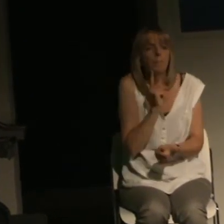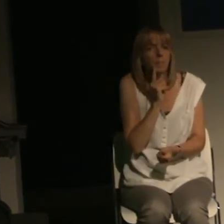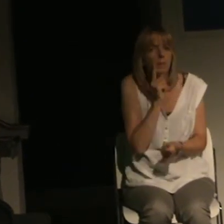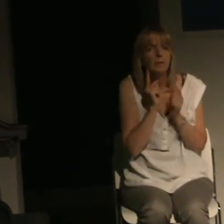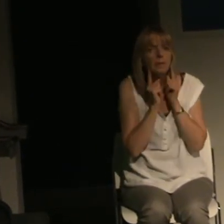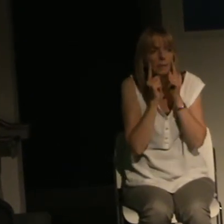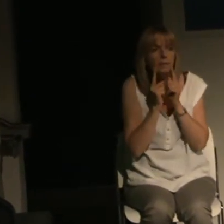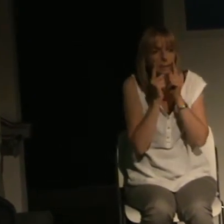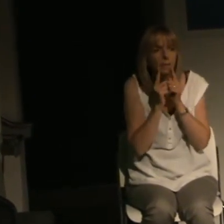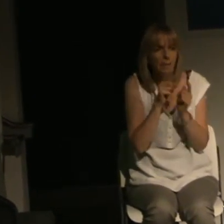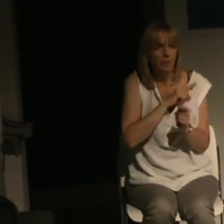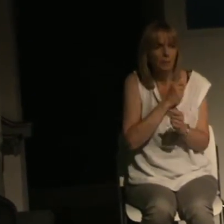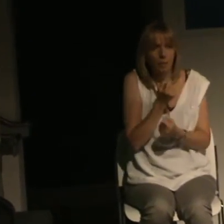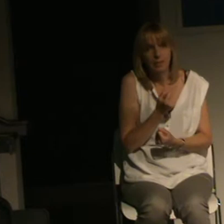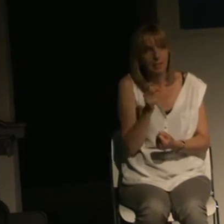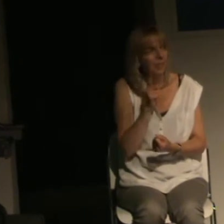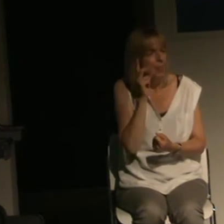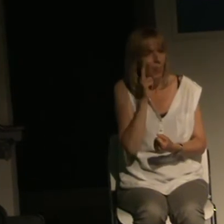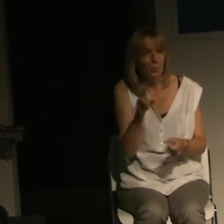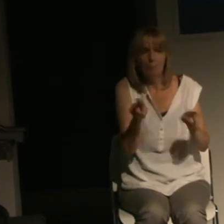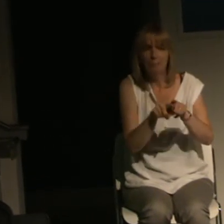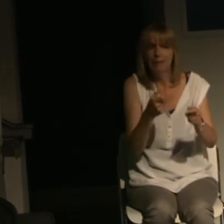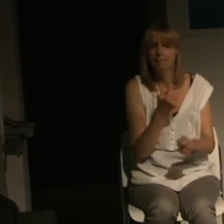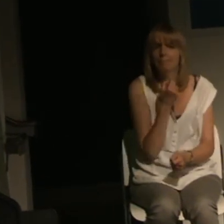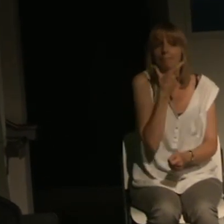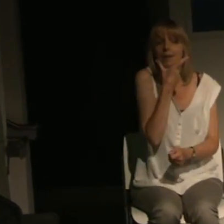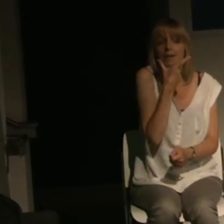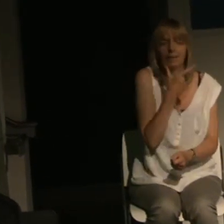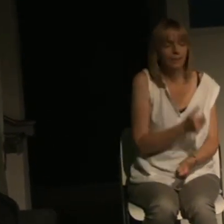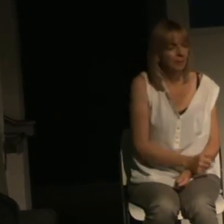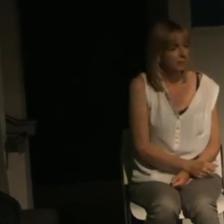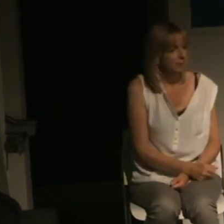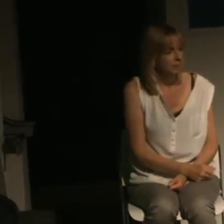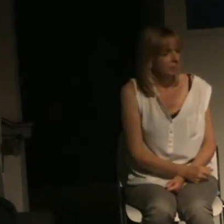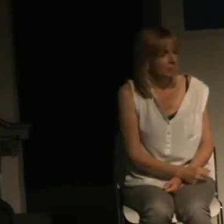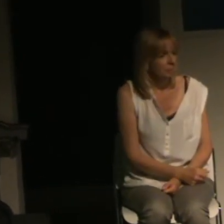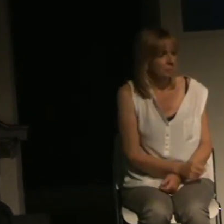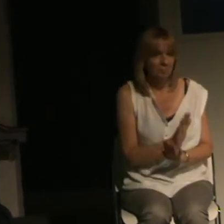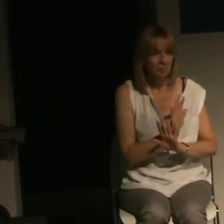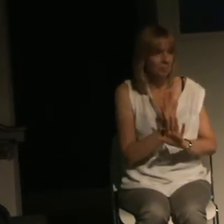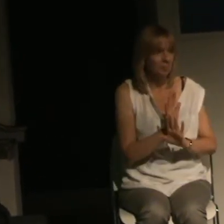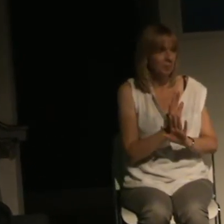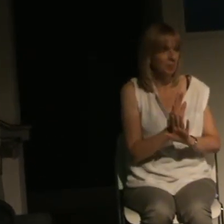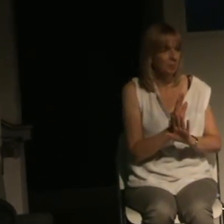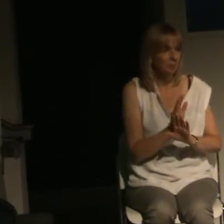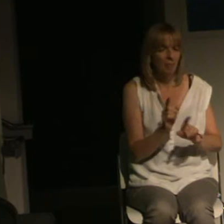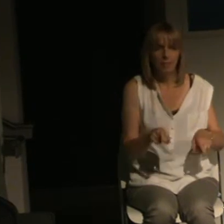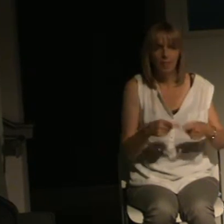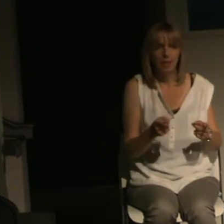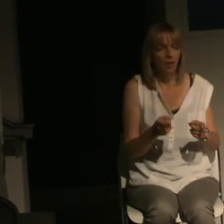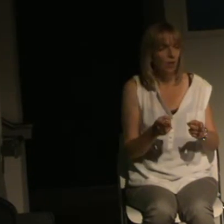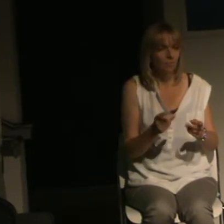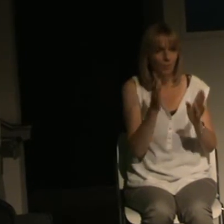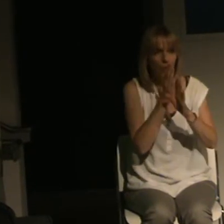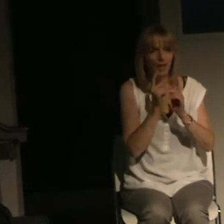they look very smiley in all the David Attenborough programmes. They look like they're grinning. It's not, it's just they can't put their teeth away. And they don't